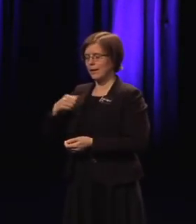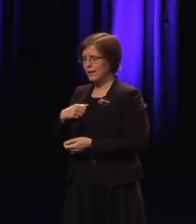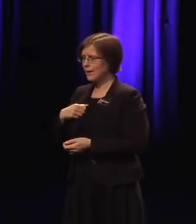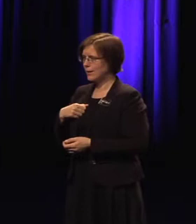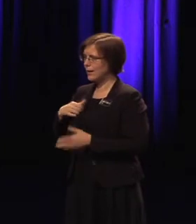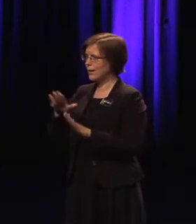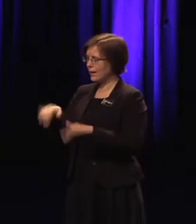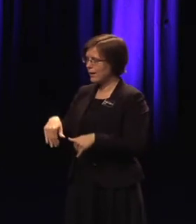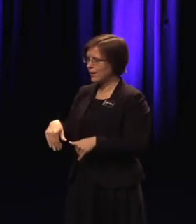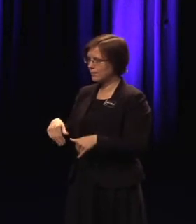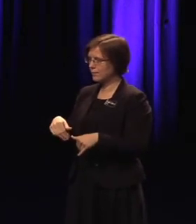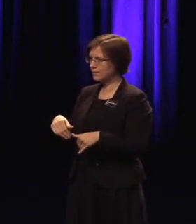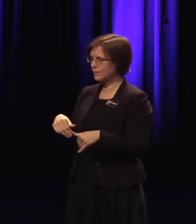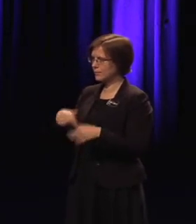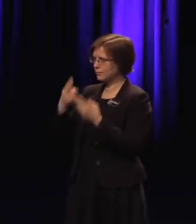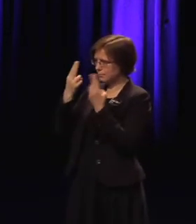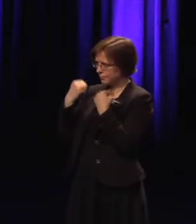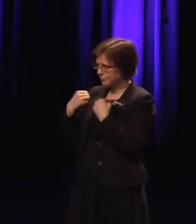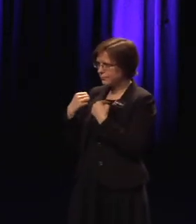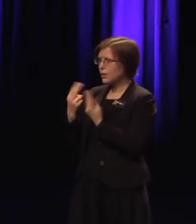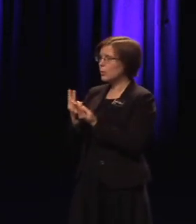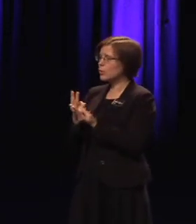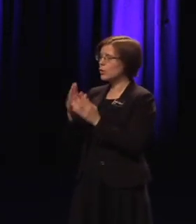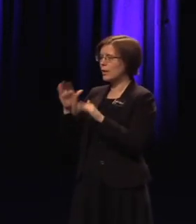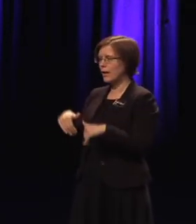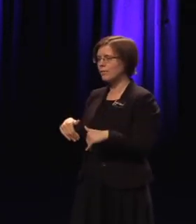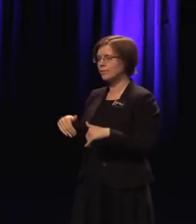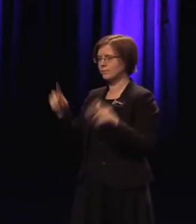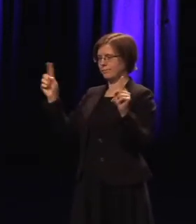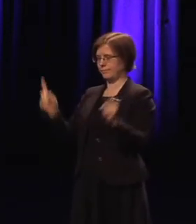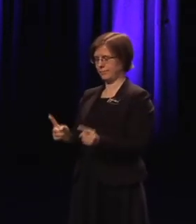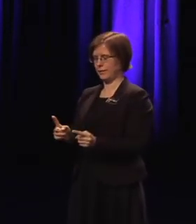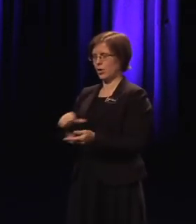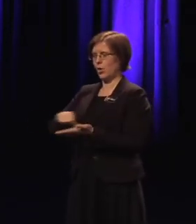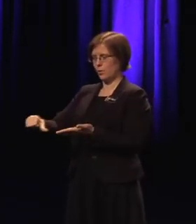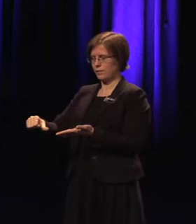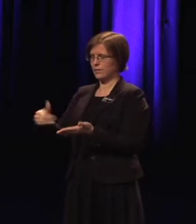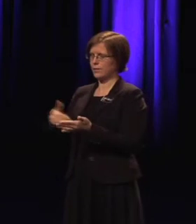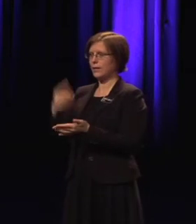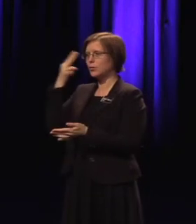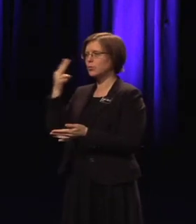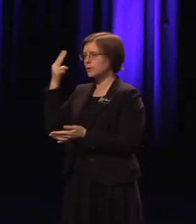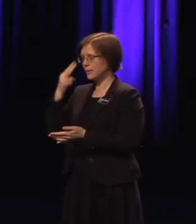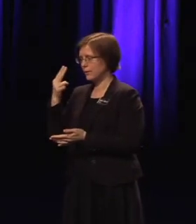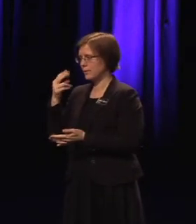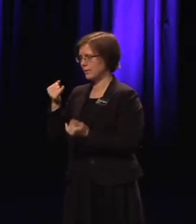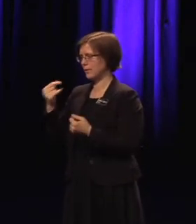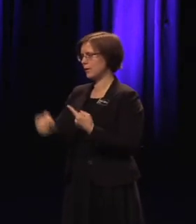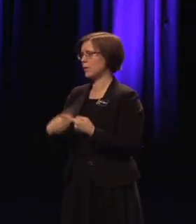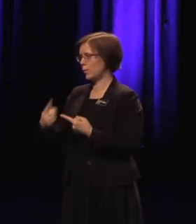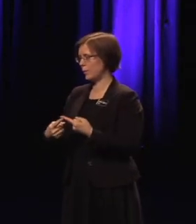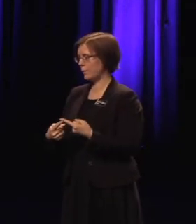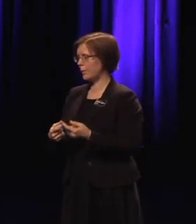a 0% increase in fees for tertiary institutions for this year.